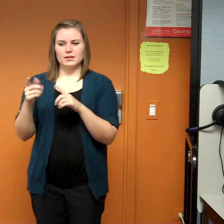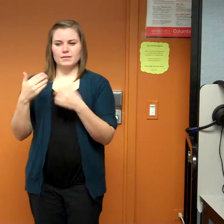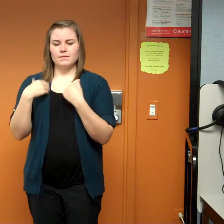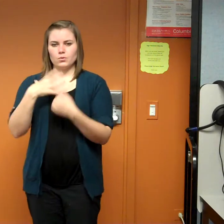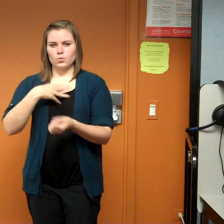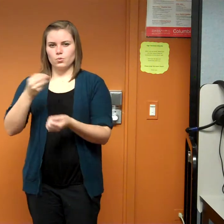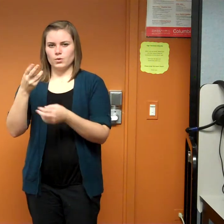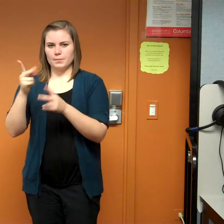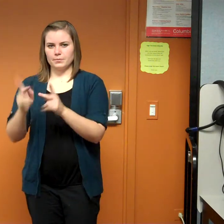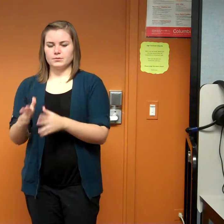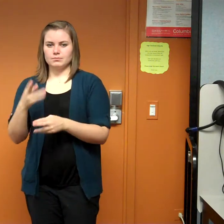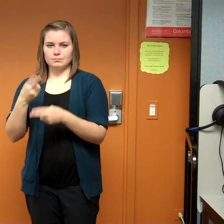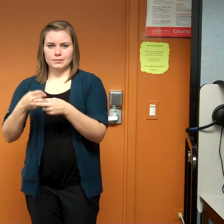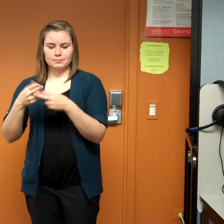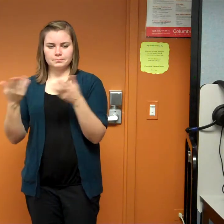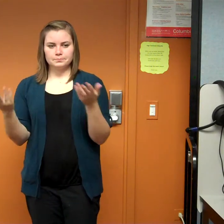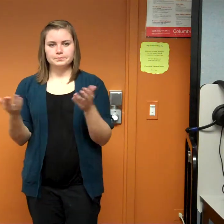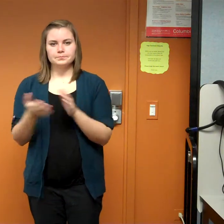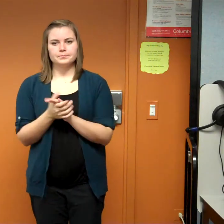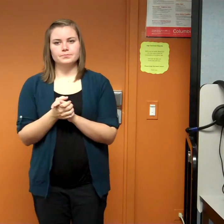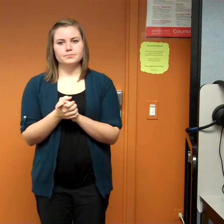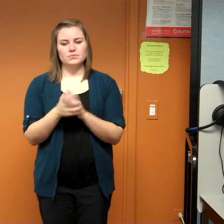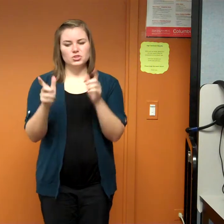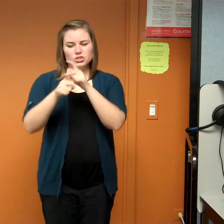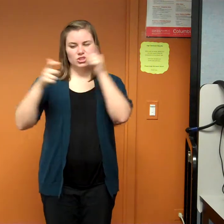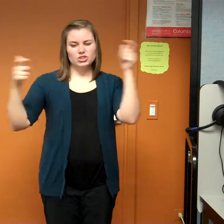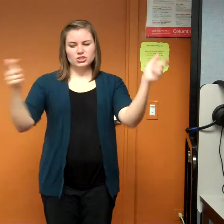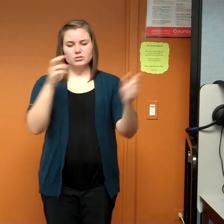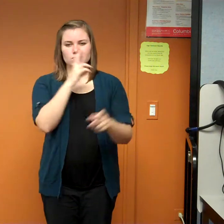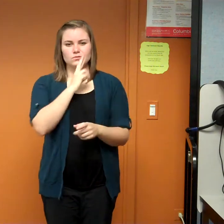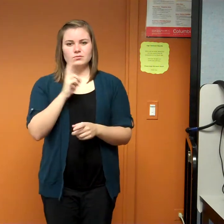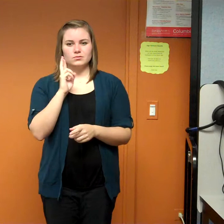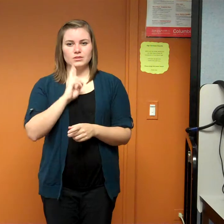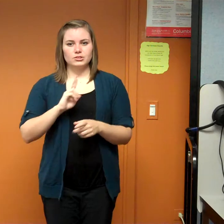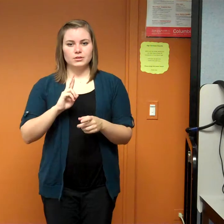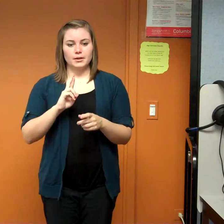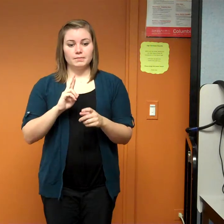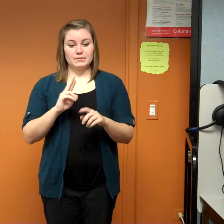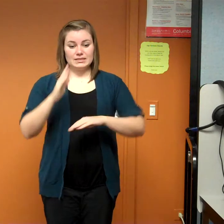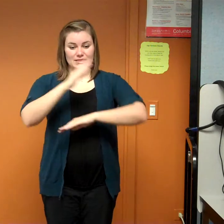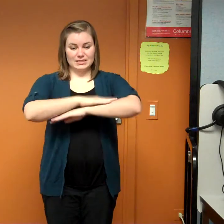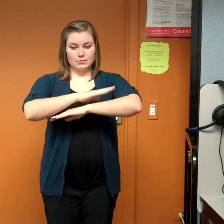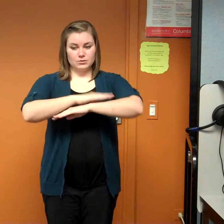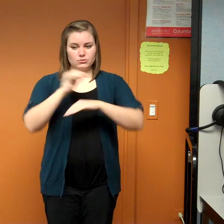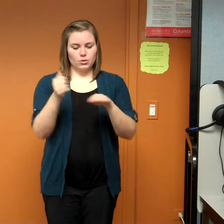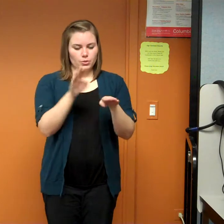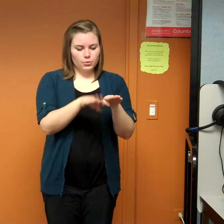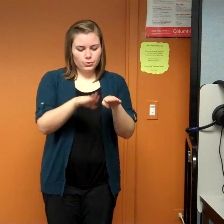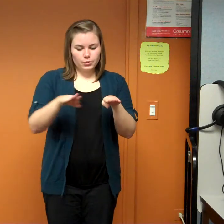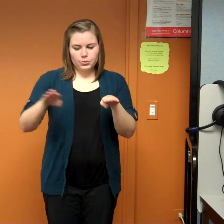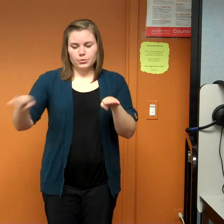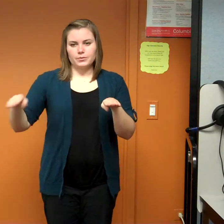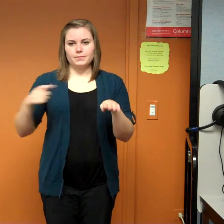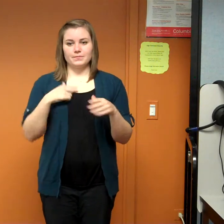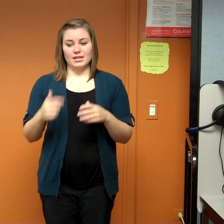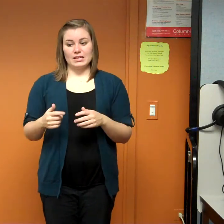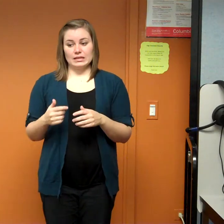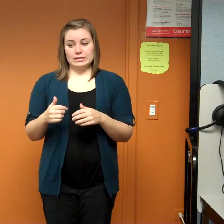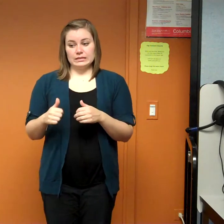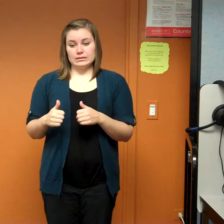it was a huge restaurant. It was, but the tables were really close together, and I'm from a small town, so people have space when they